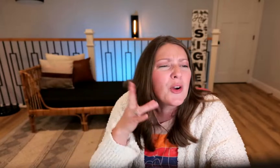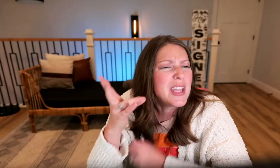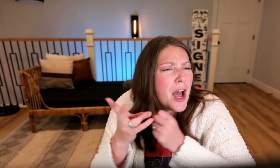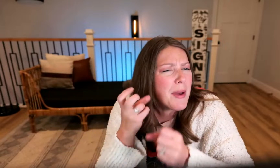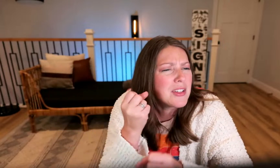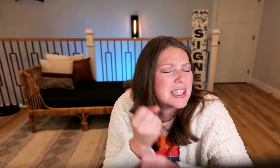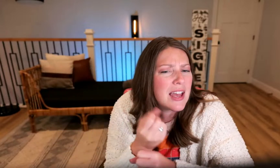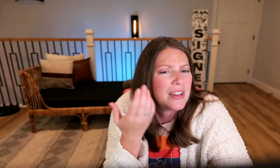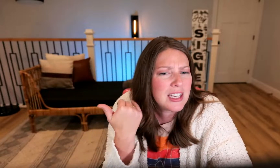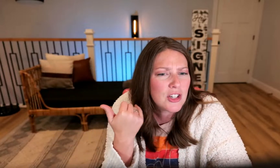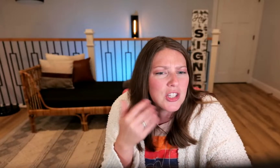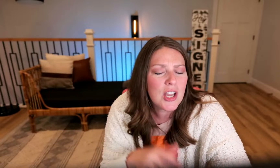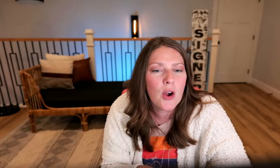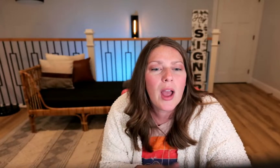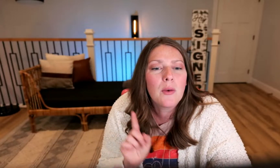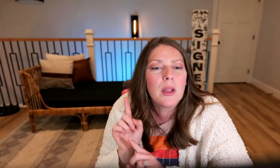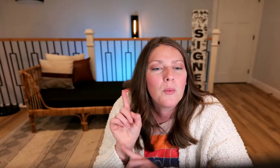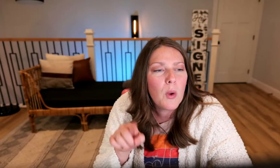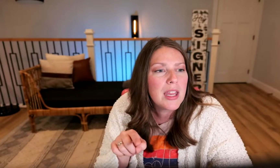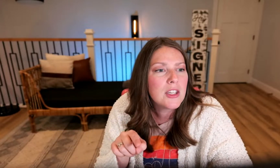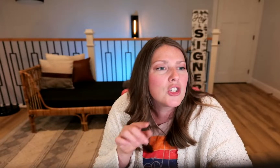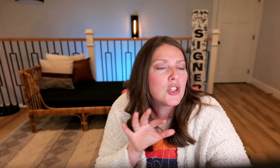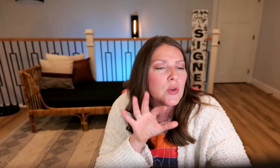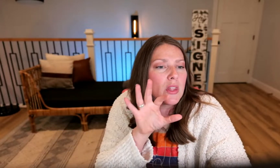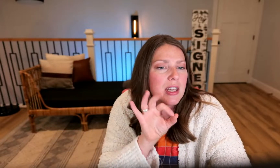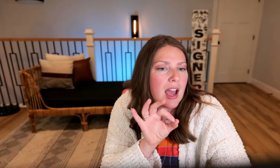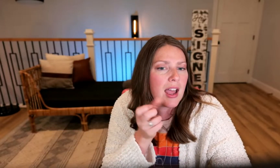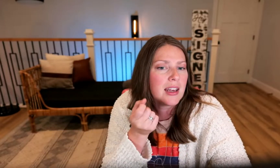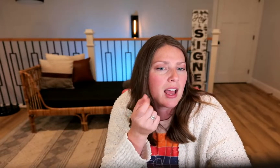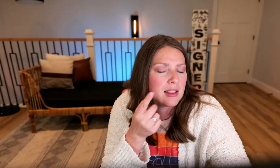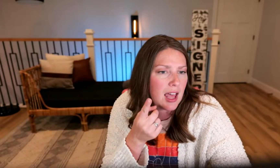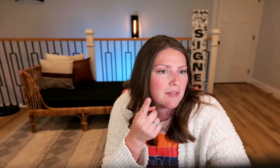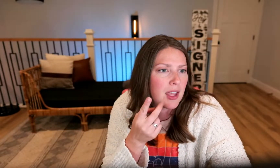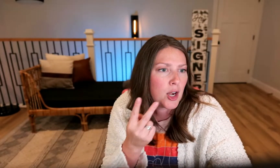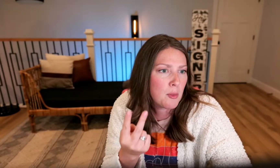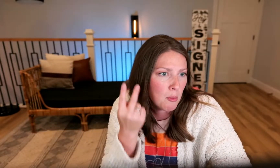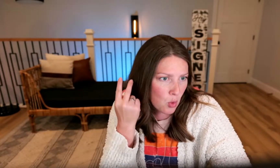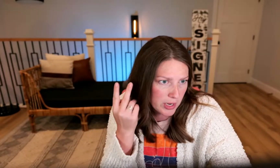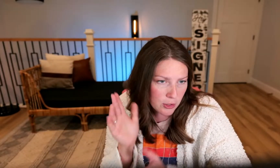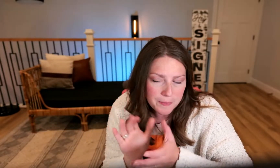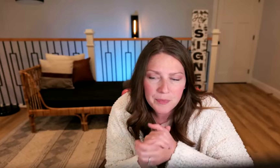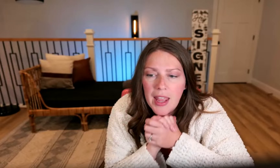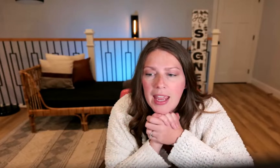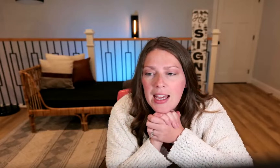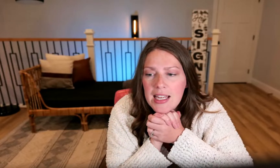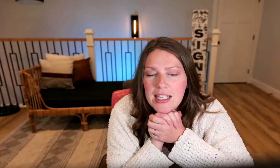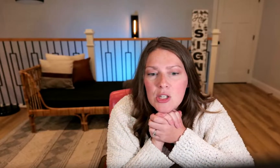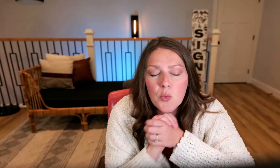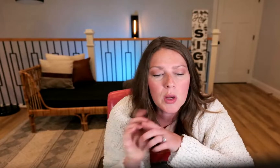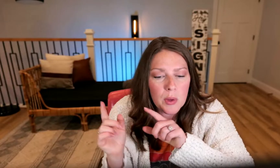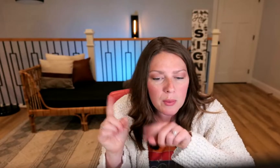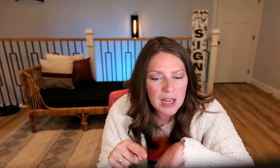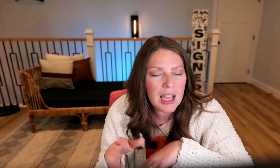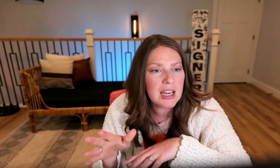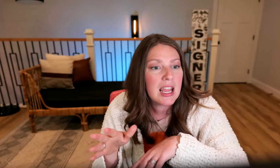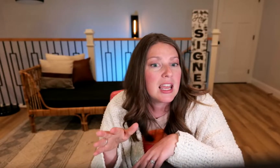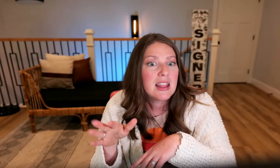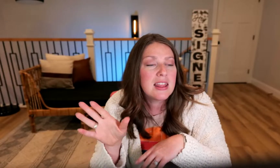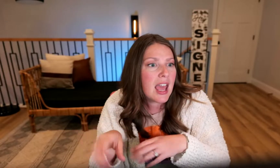yeah, about 7 years ago, and we went to the 9/11 memorial. And when we went in,